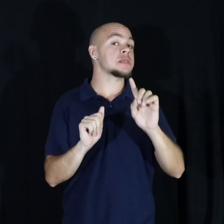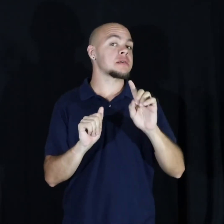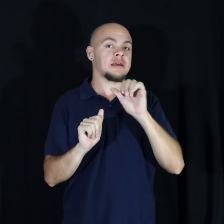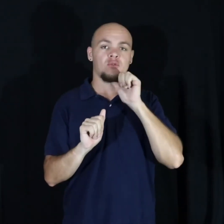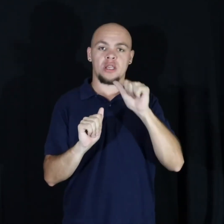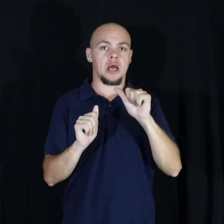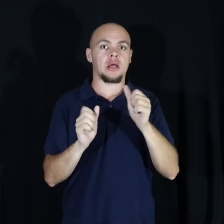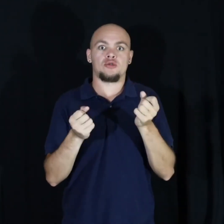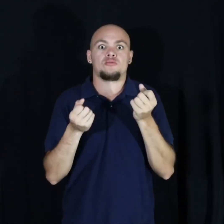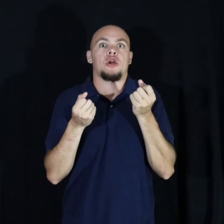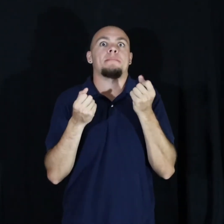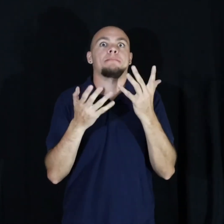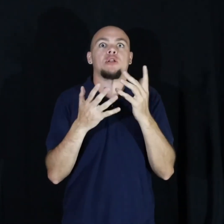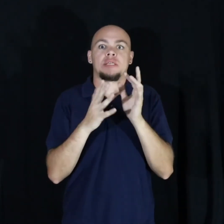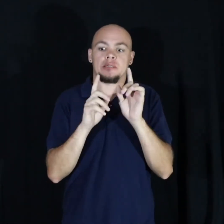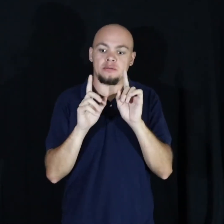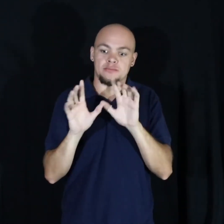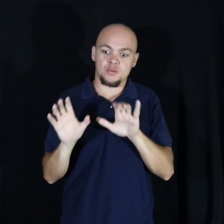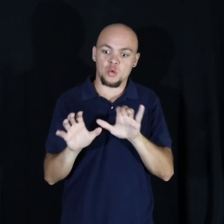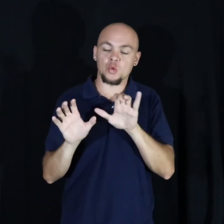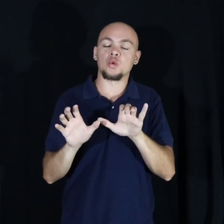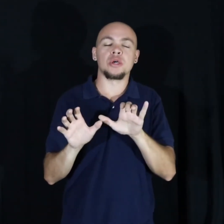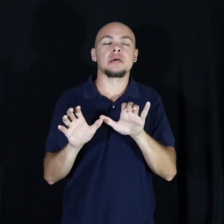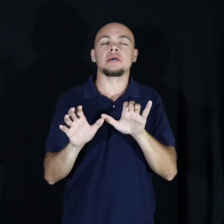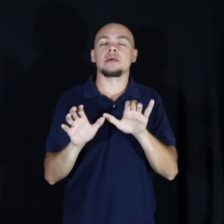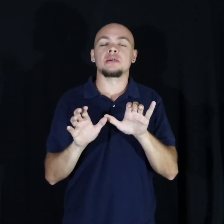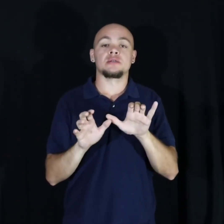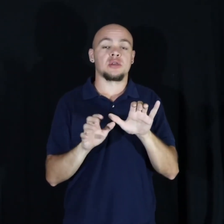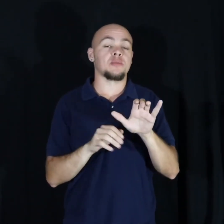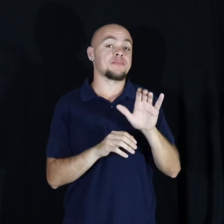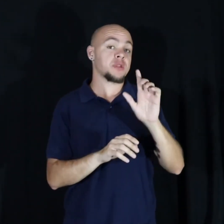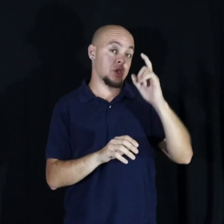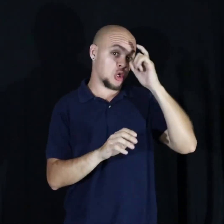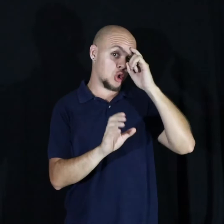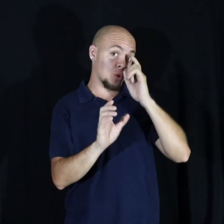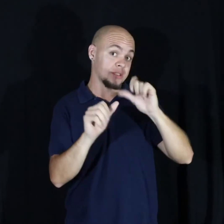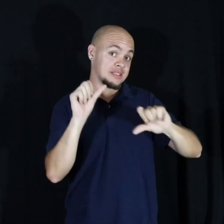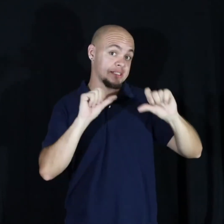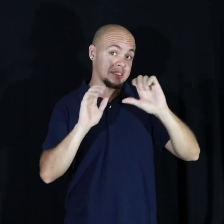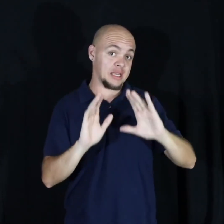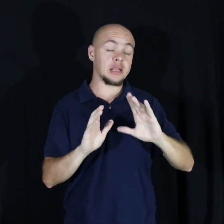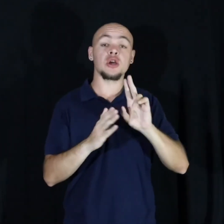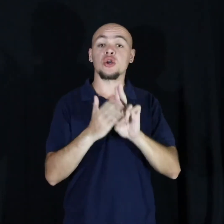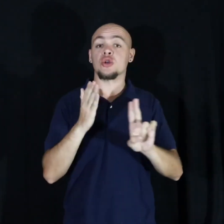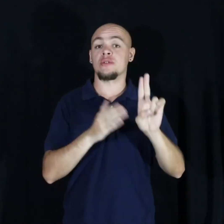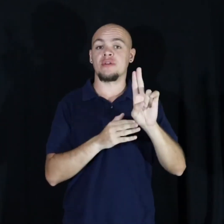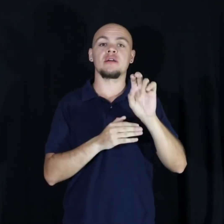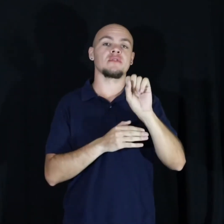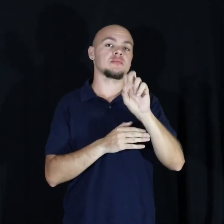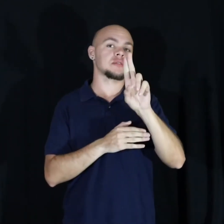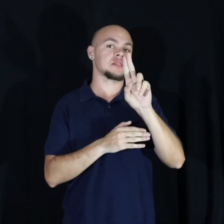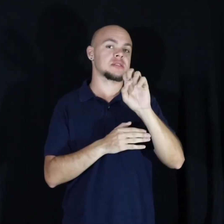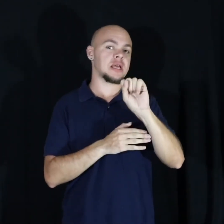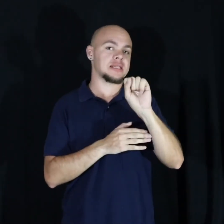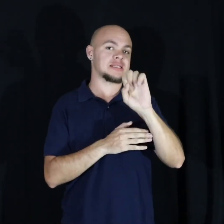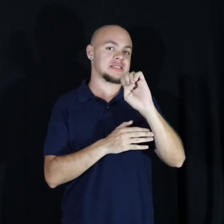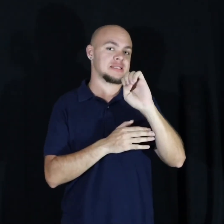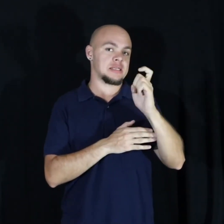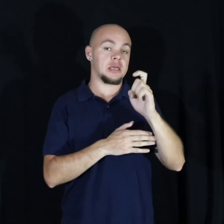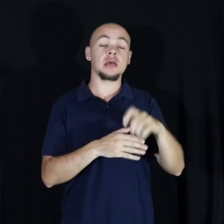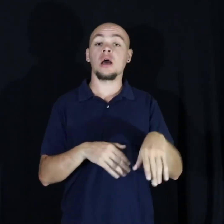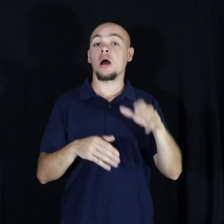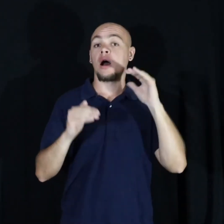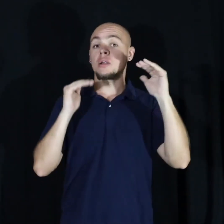multitask. According to Kep Kilo, lead researcher and neuroscientist of a study done by the University of Sussex, among adults that use 2 or